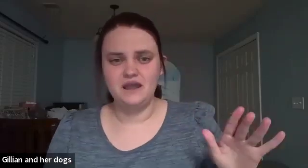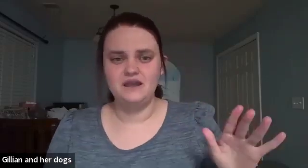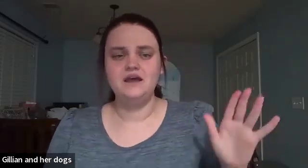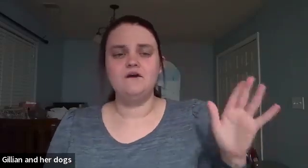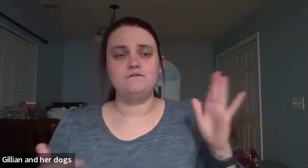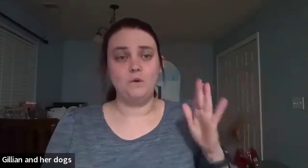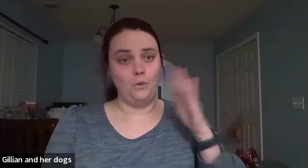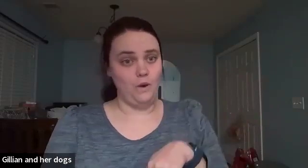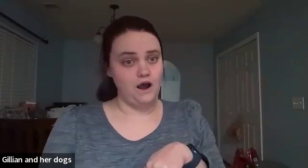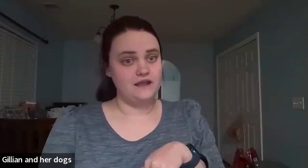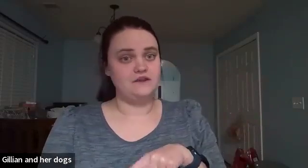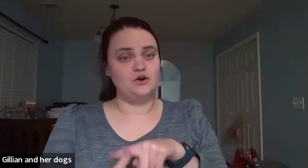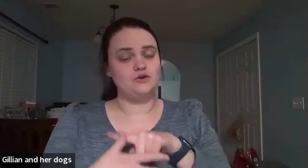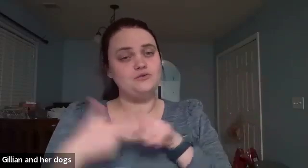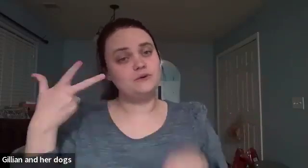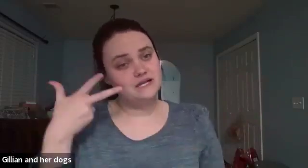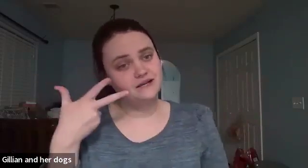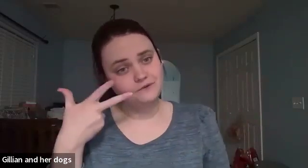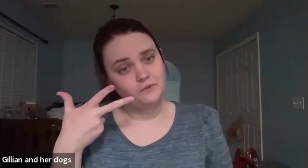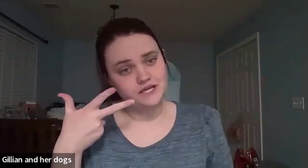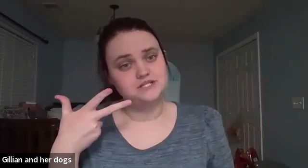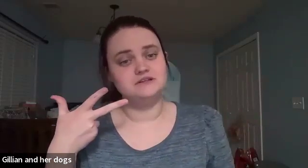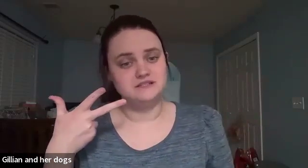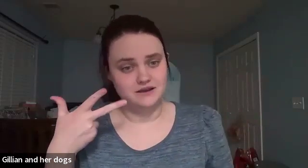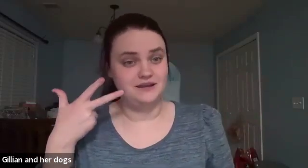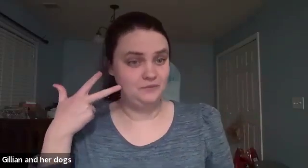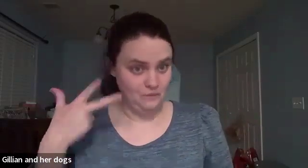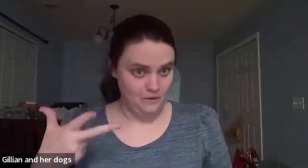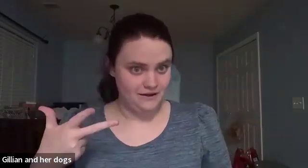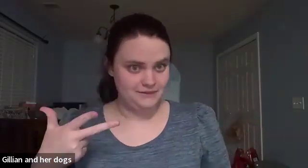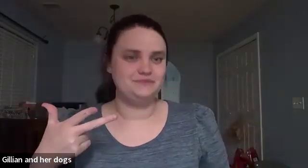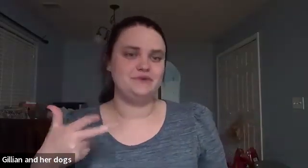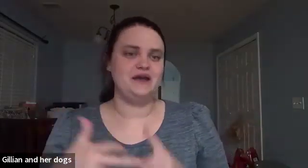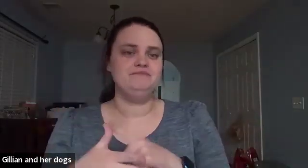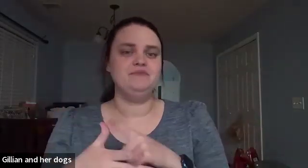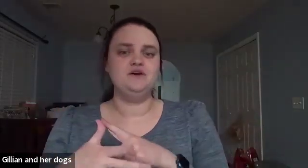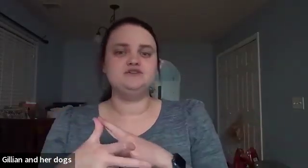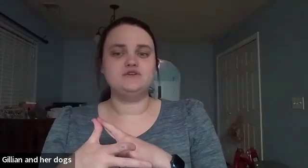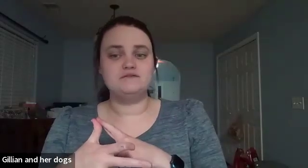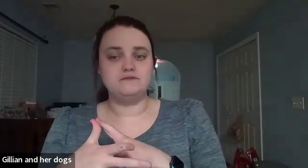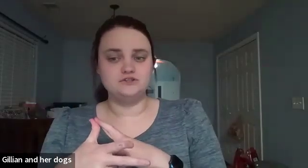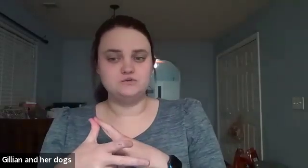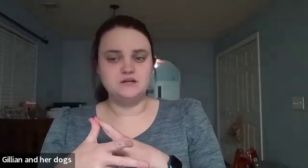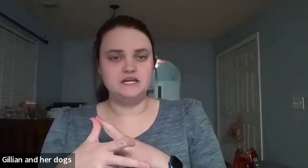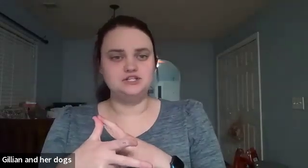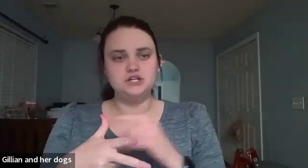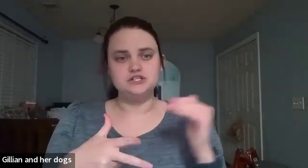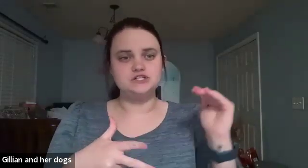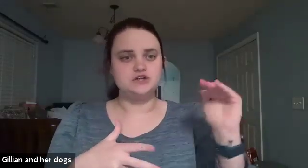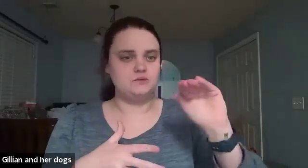Okay. For why, there are 3 different ways you can sign why. Okay. So the first one is you're going to start